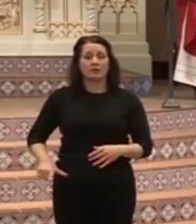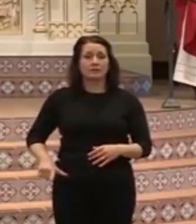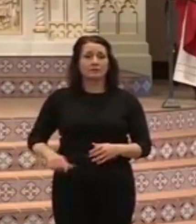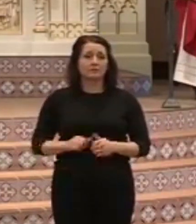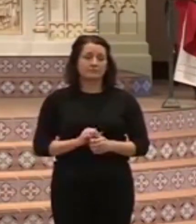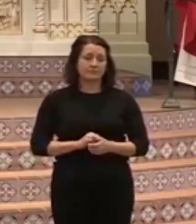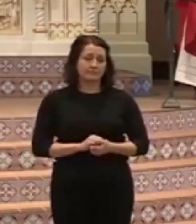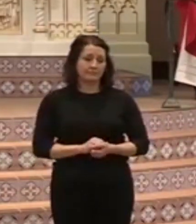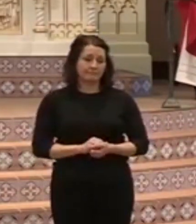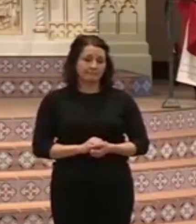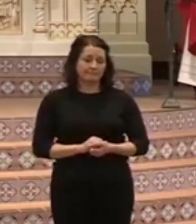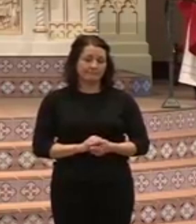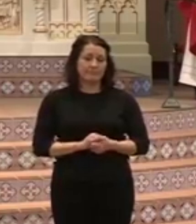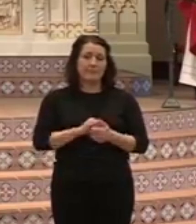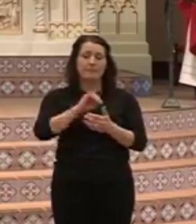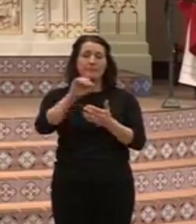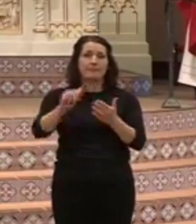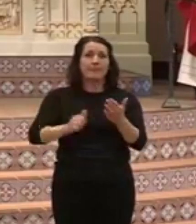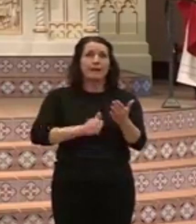Lord.